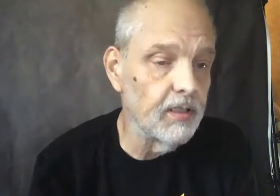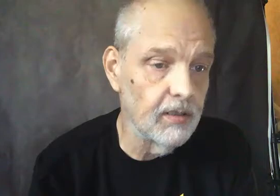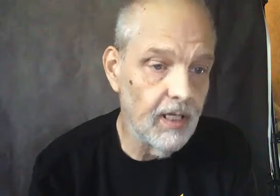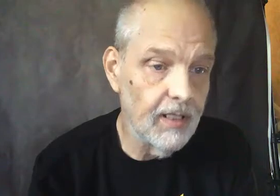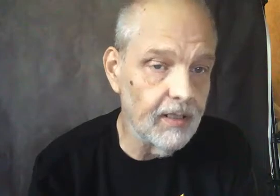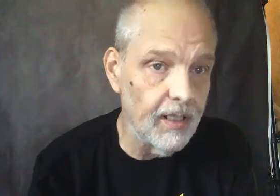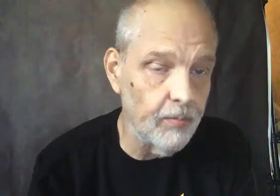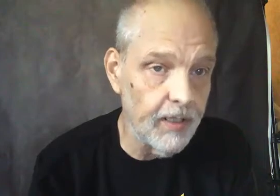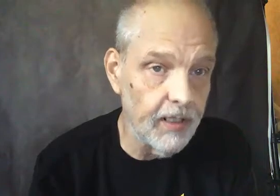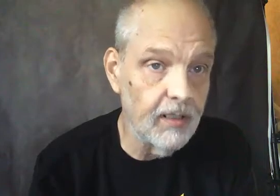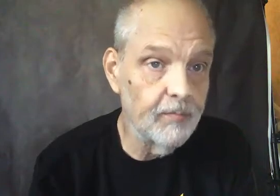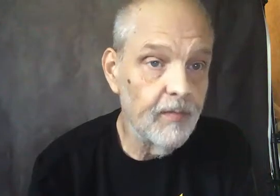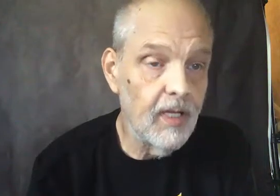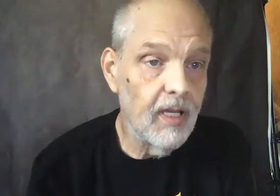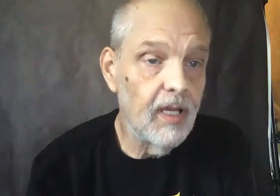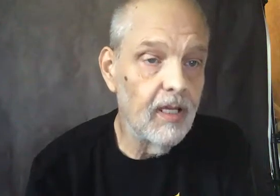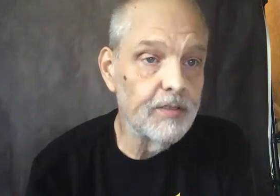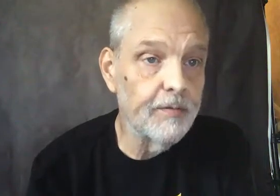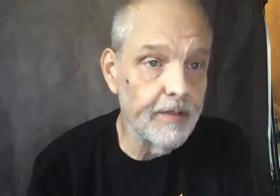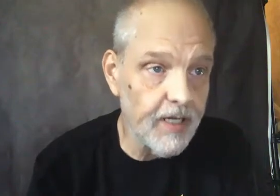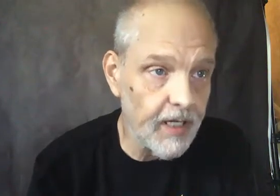Michel de la Paix. He was a French guy.